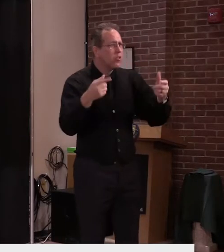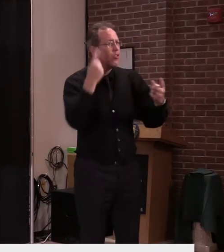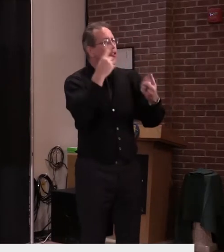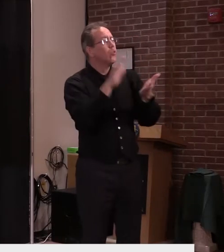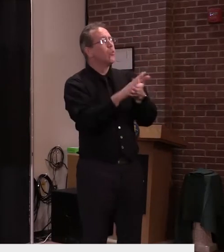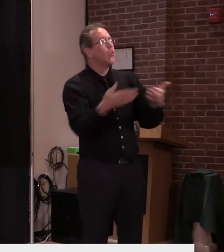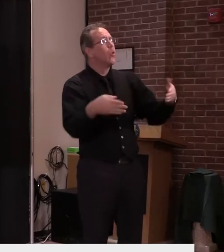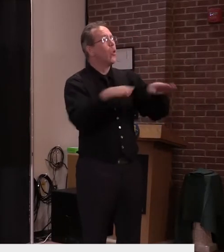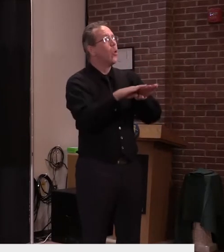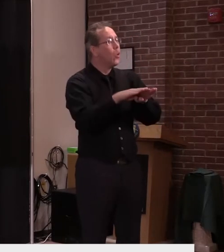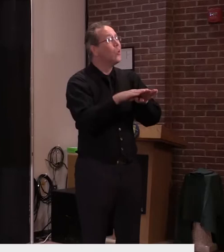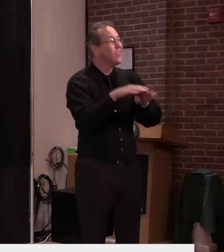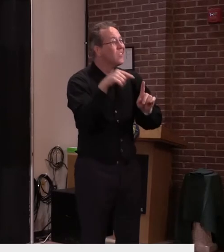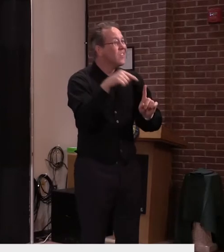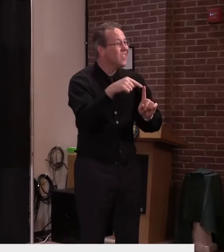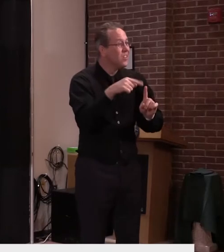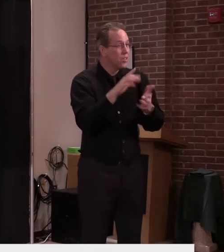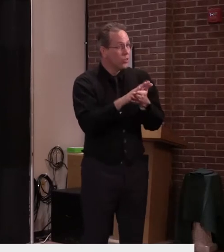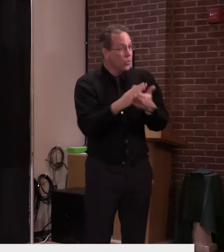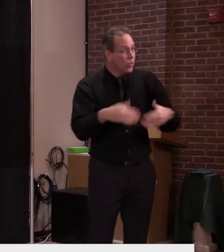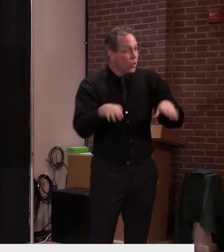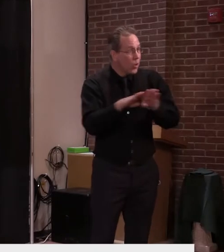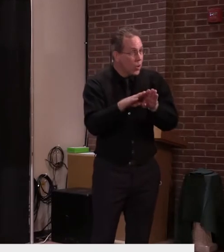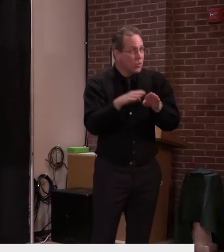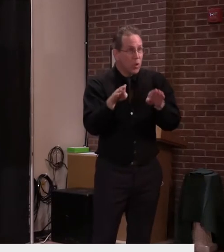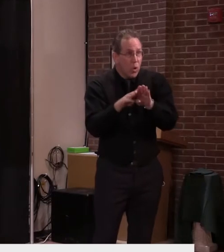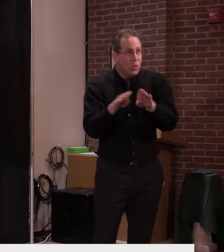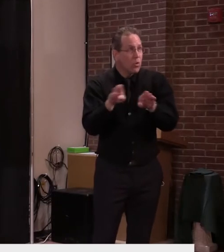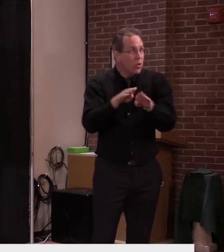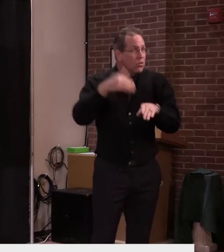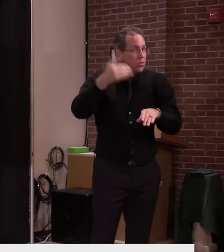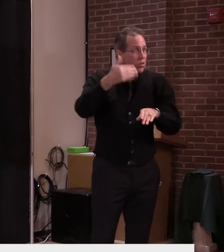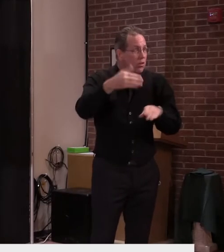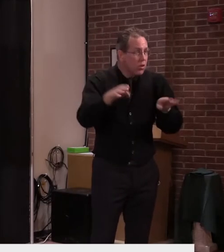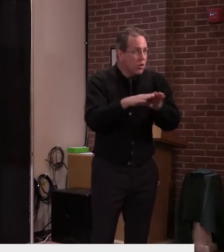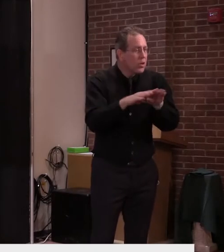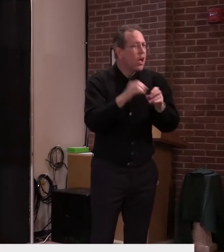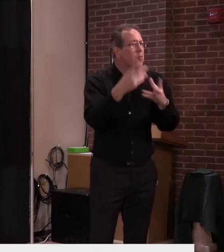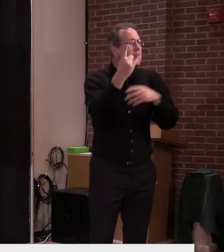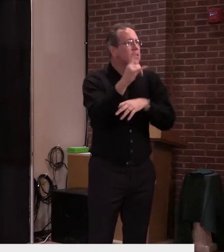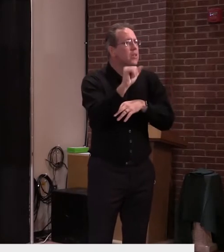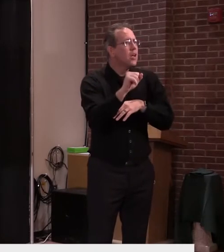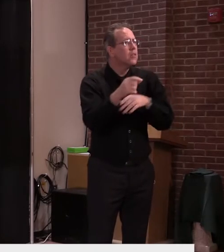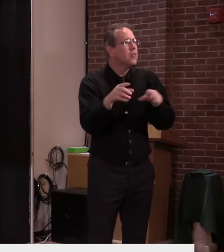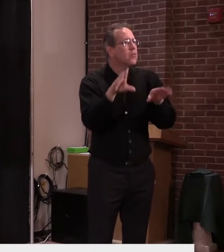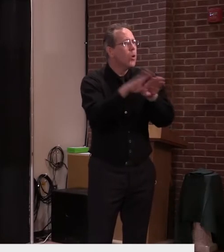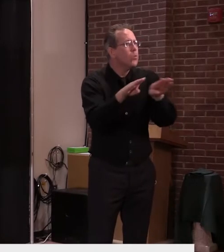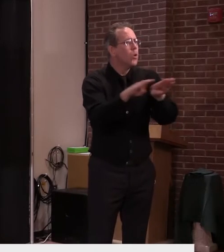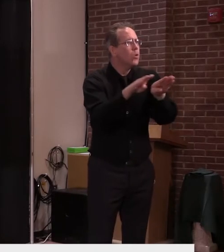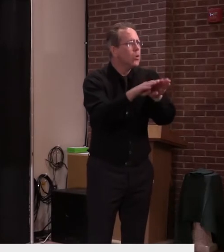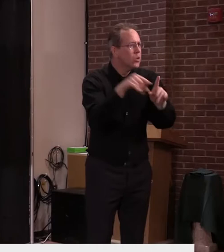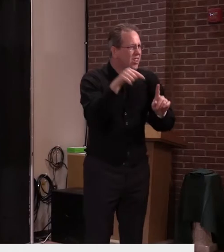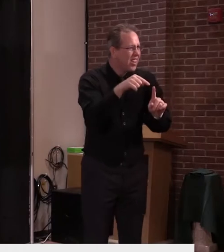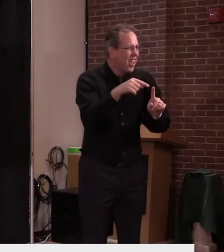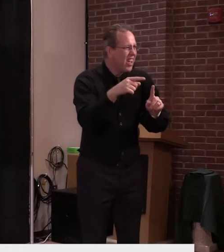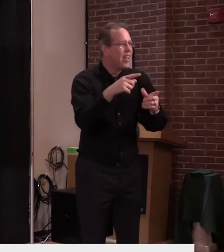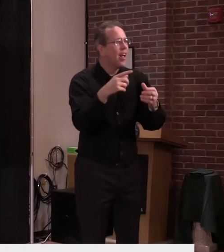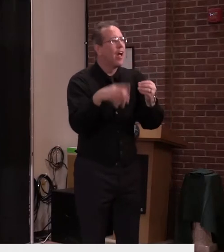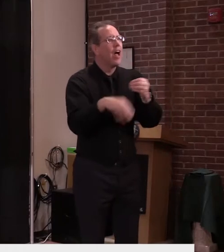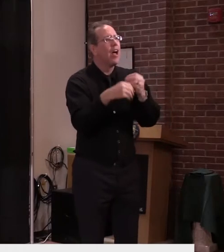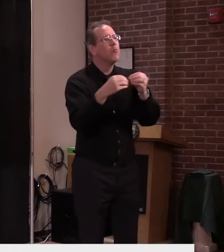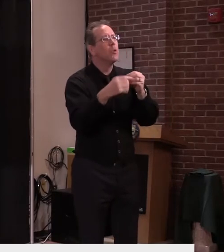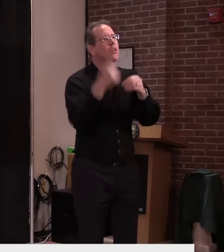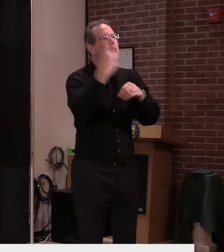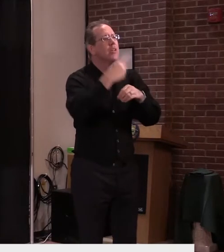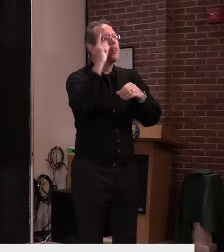days than the minimum allows, they need to make the days up or get a waiver. The waiver process will begin later this month.